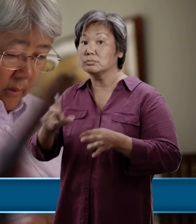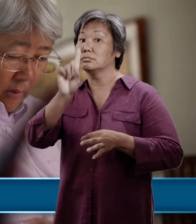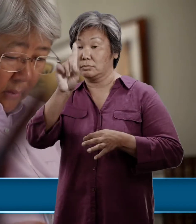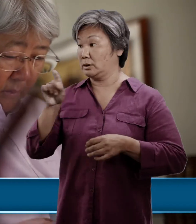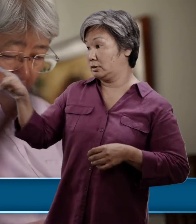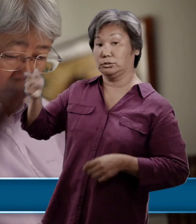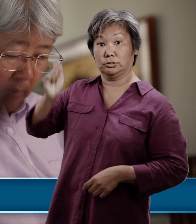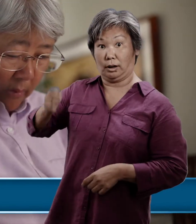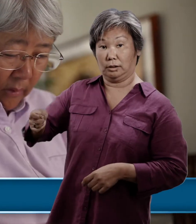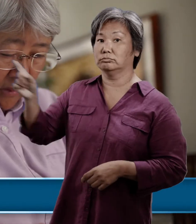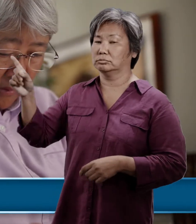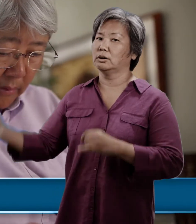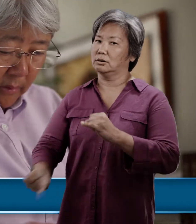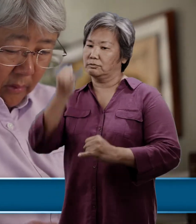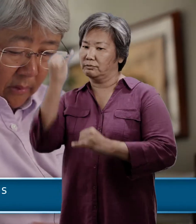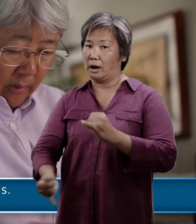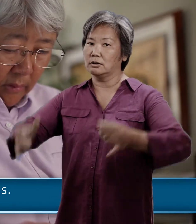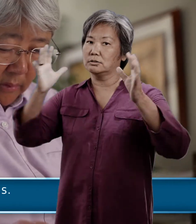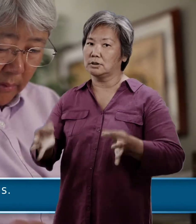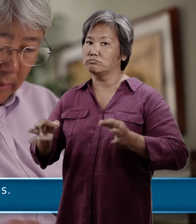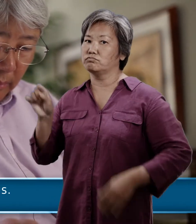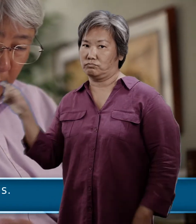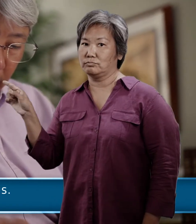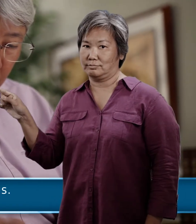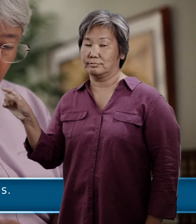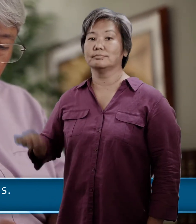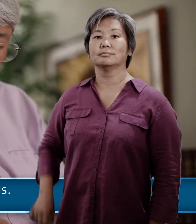She makes all final decisions.